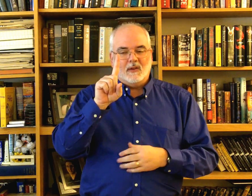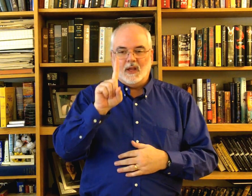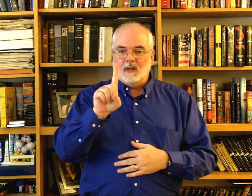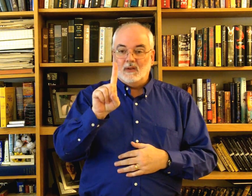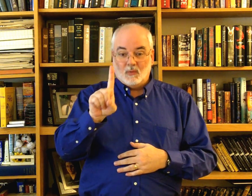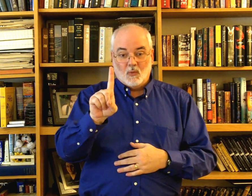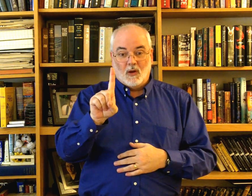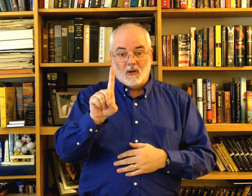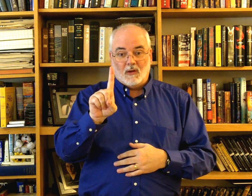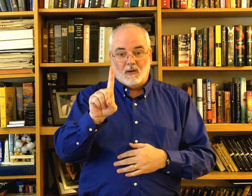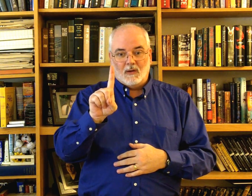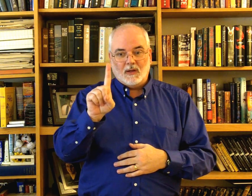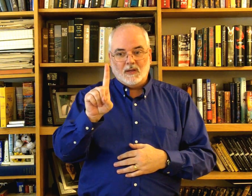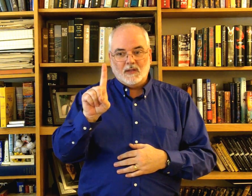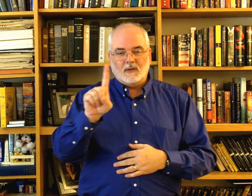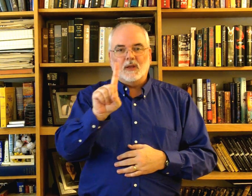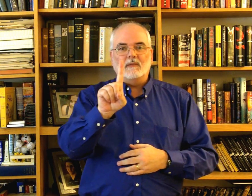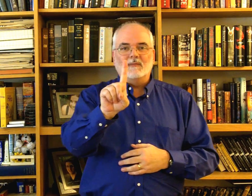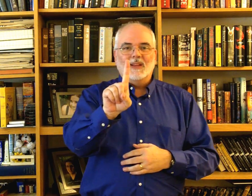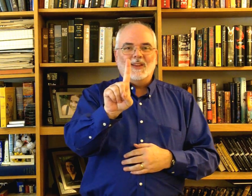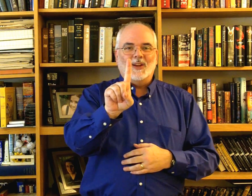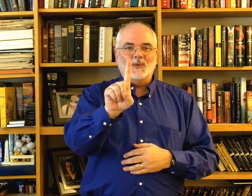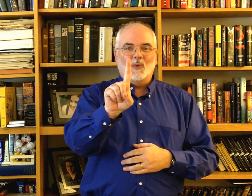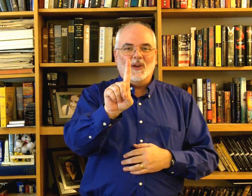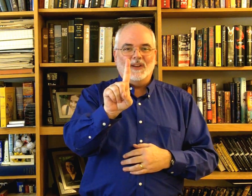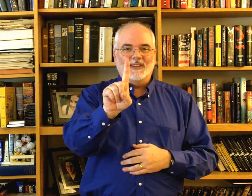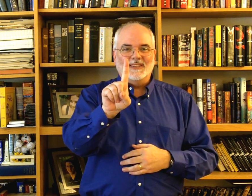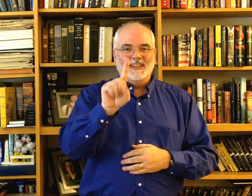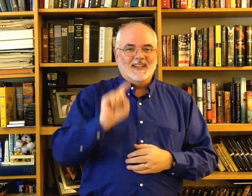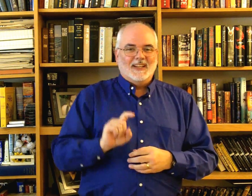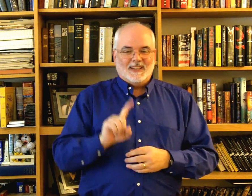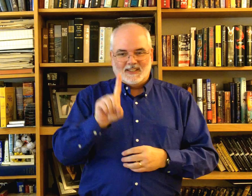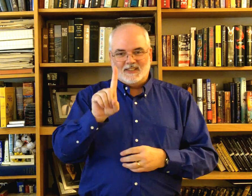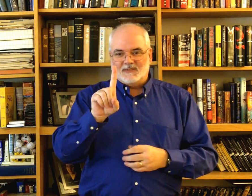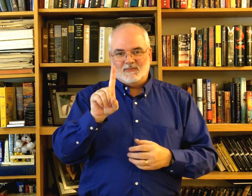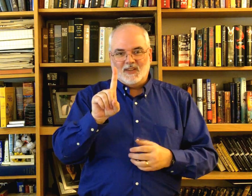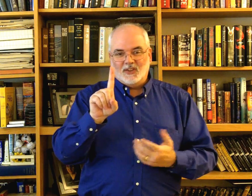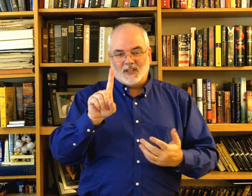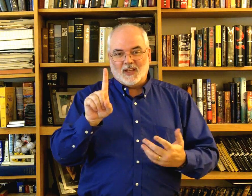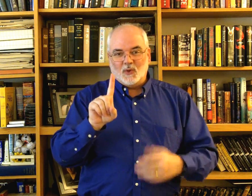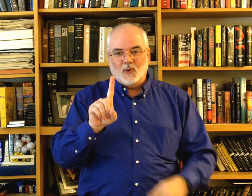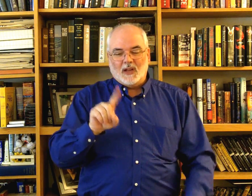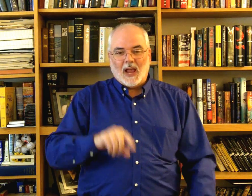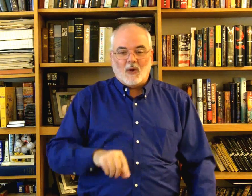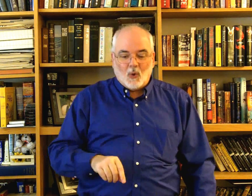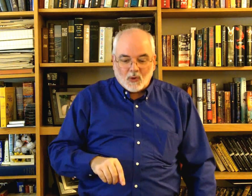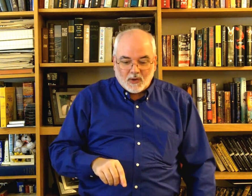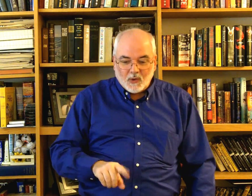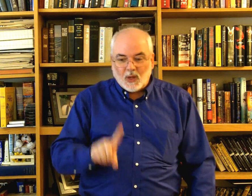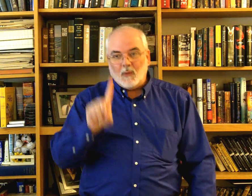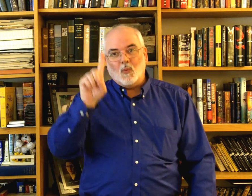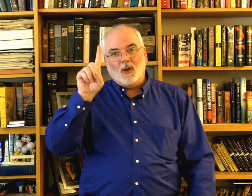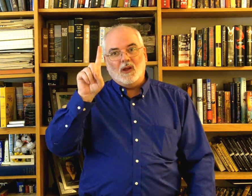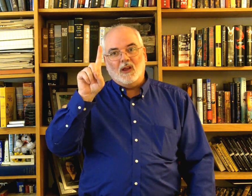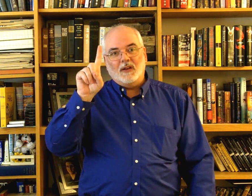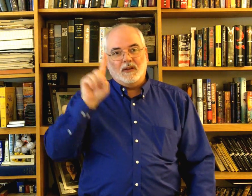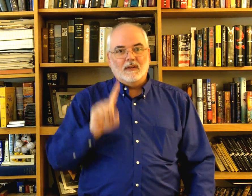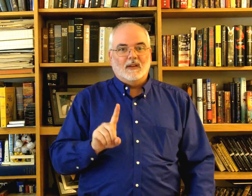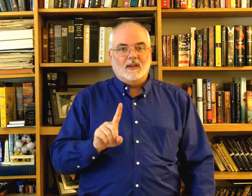okay, one, okay, there's one. Just like you would, how old are you? I'm one. All